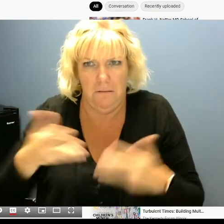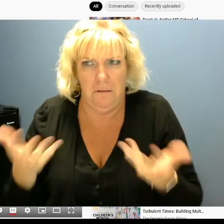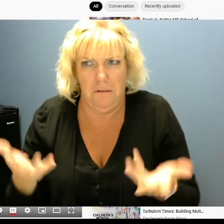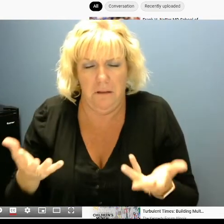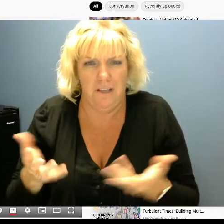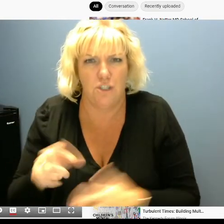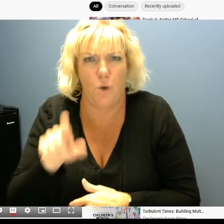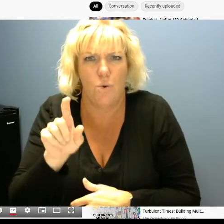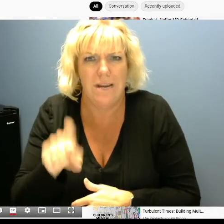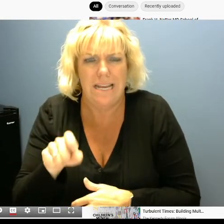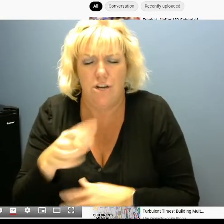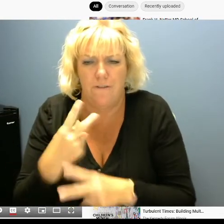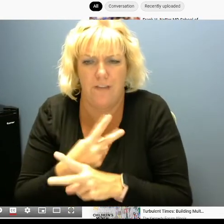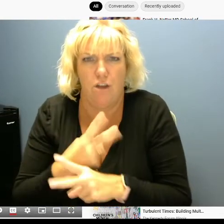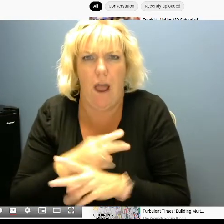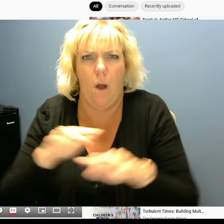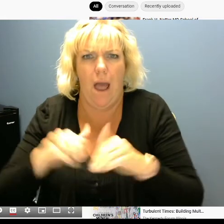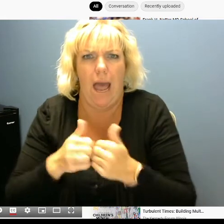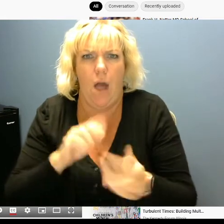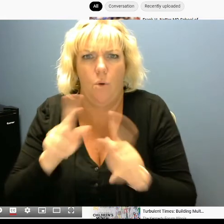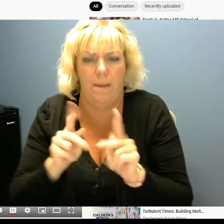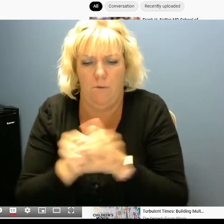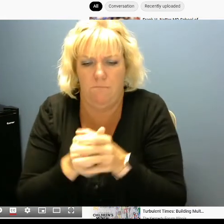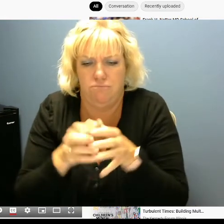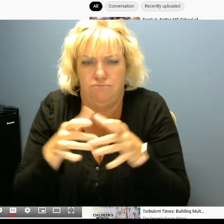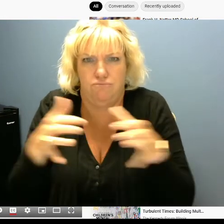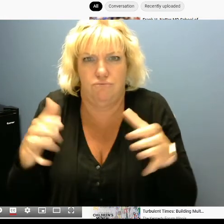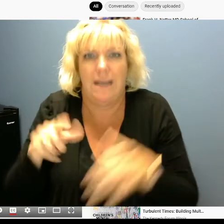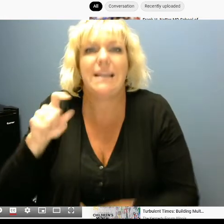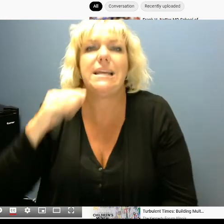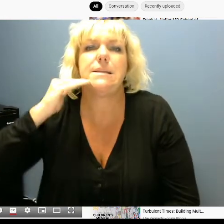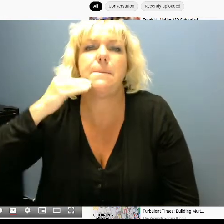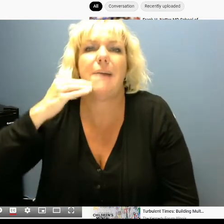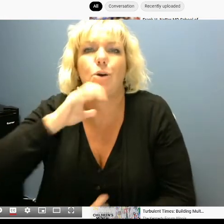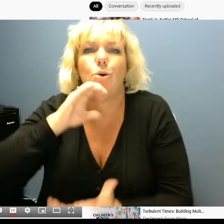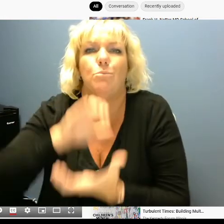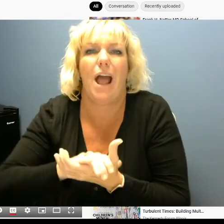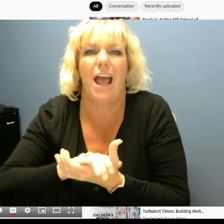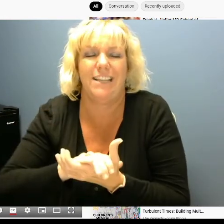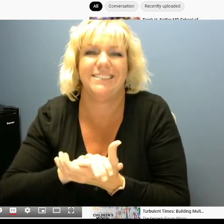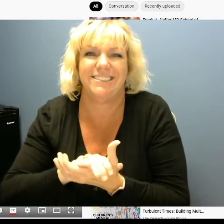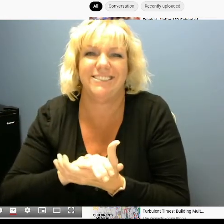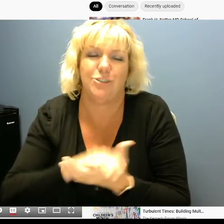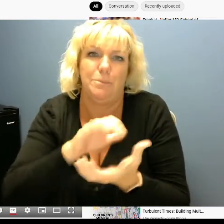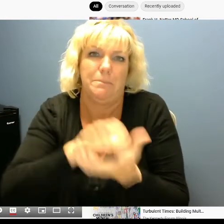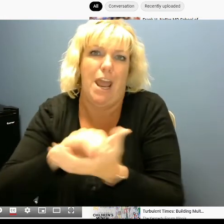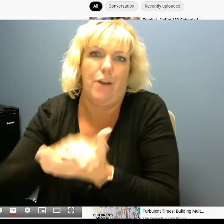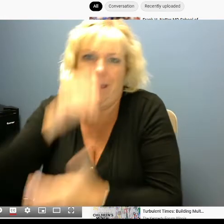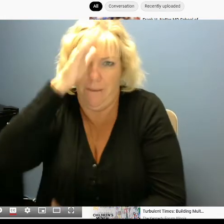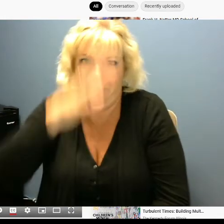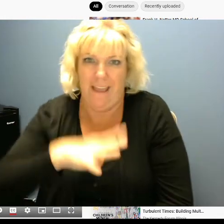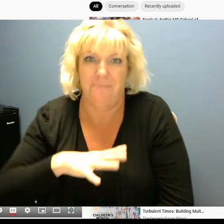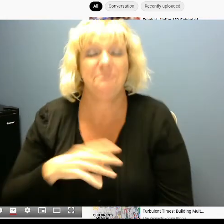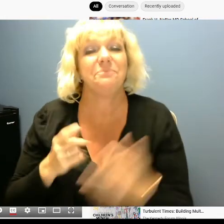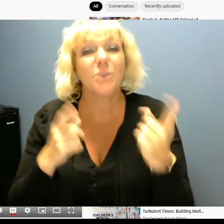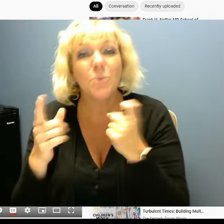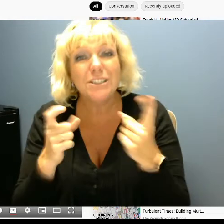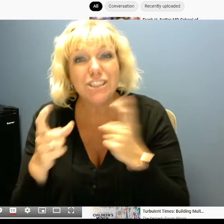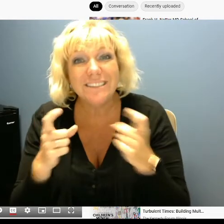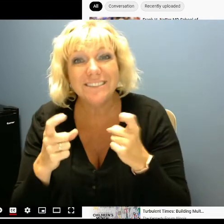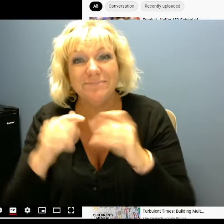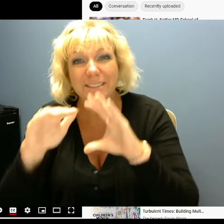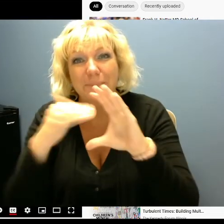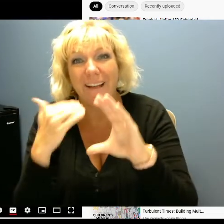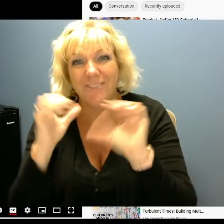solution is going to be the tobacco bride. So that's your last term. All right. If you've got any questions, you can put those in the discussion board. Send me an email. Take care.